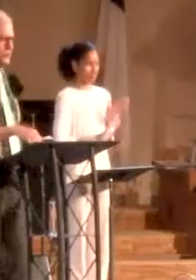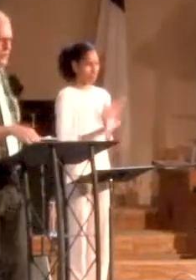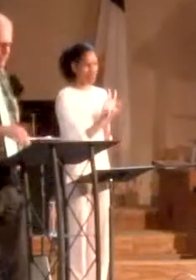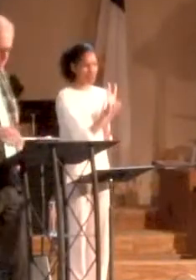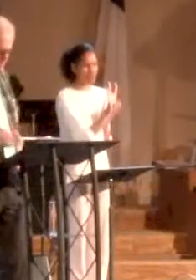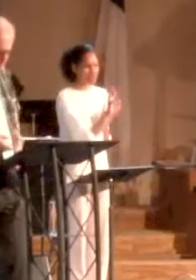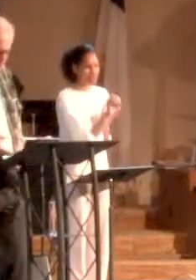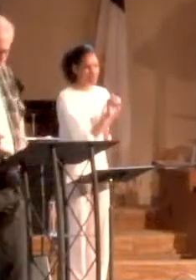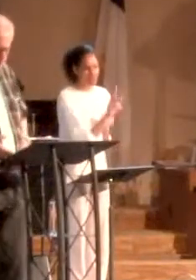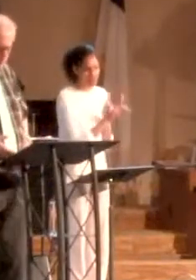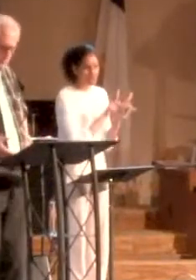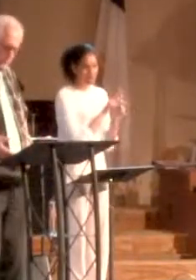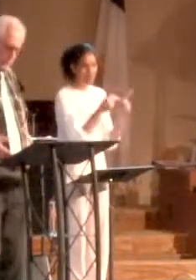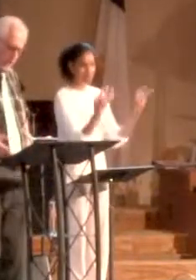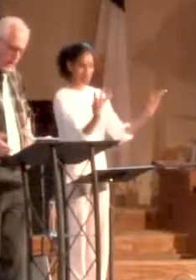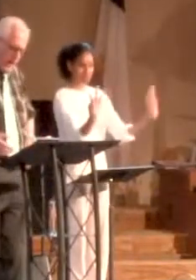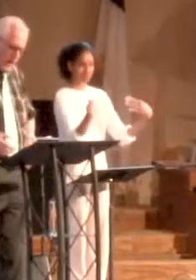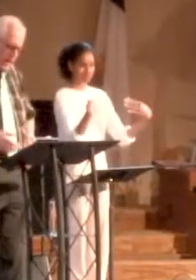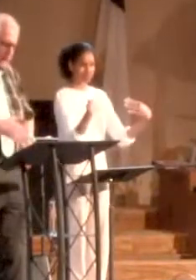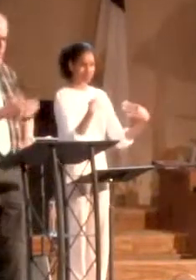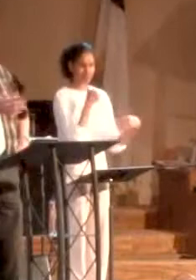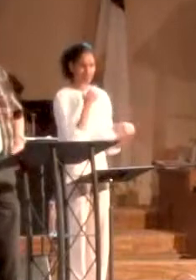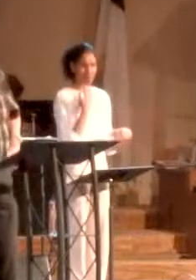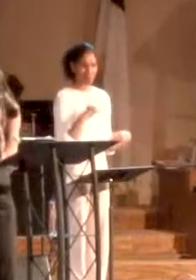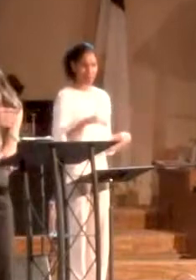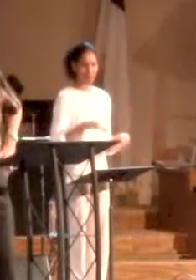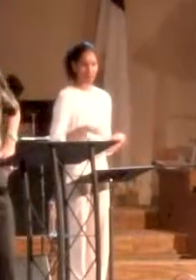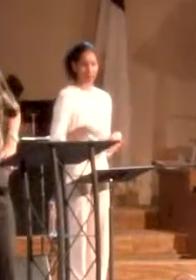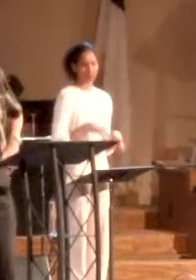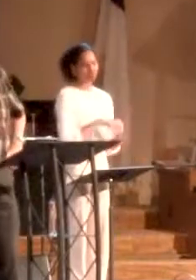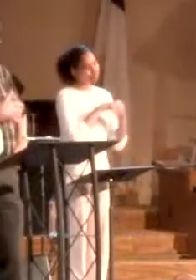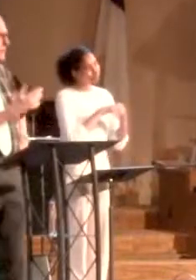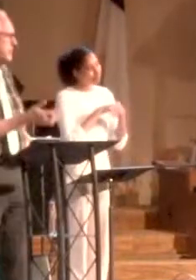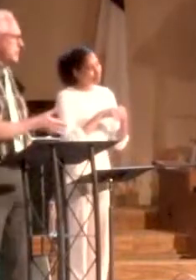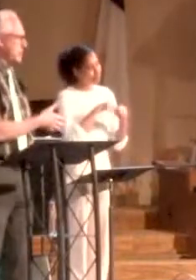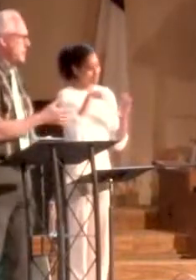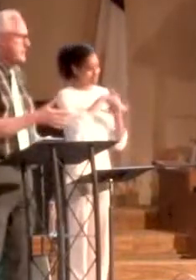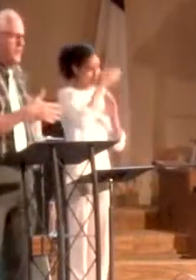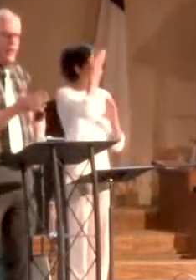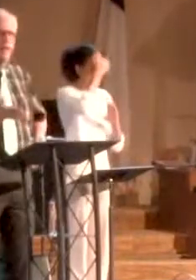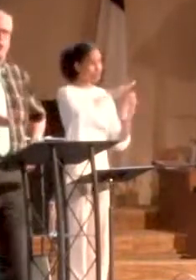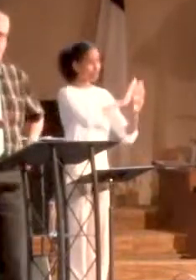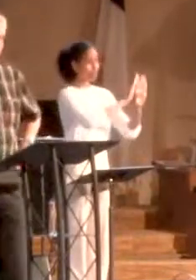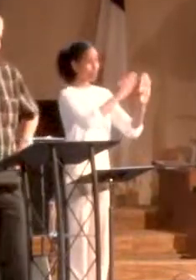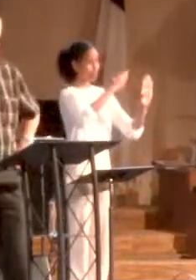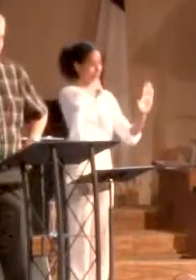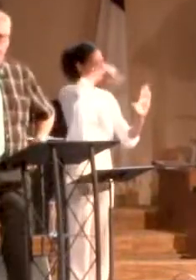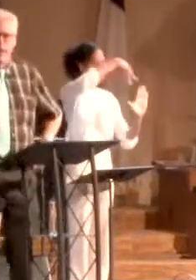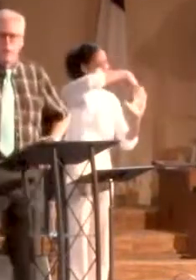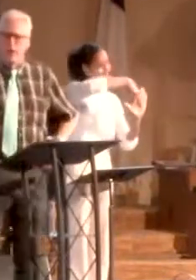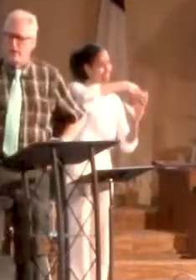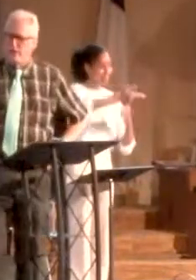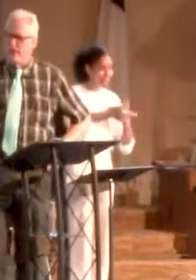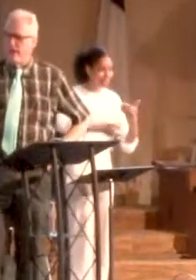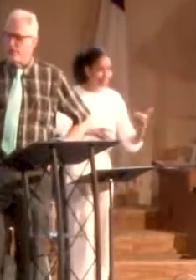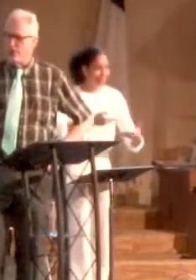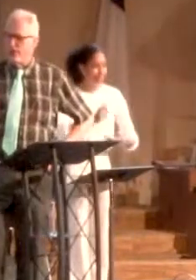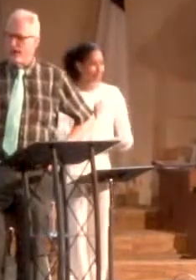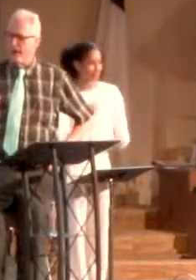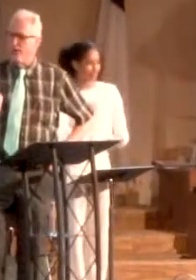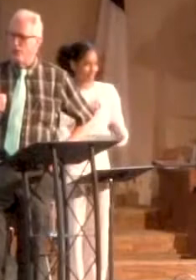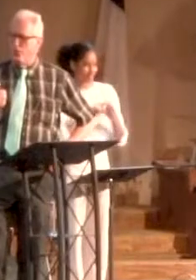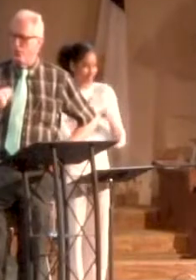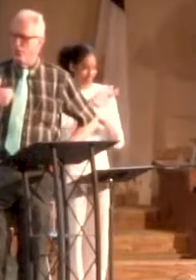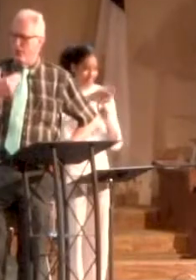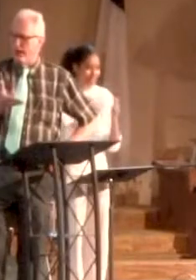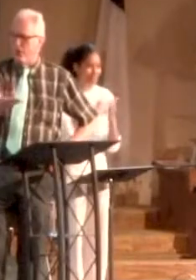in worship. I was shaking hands at the door after the service. You know, everyone wanted to make sure